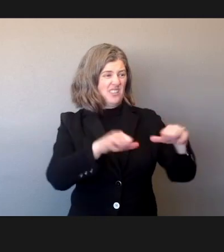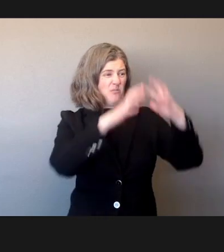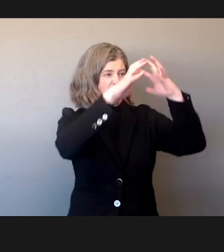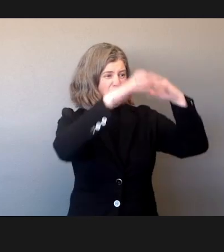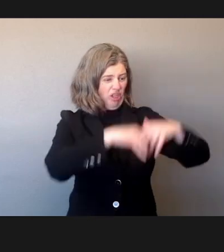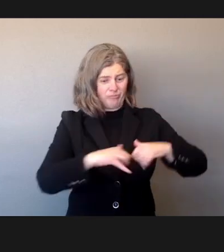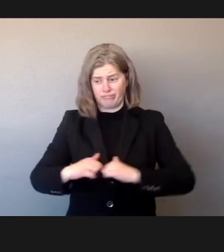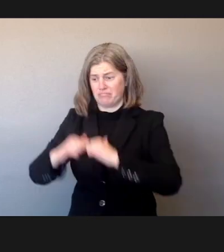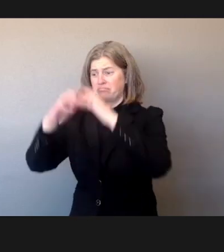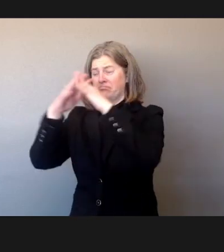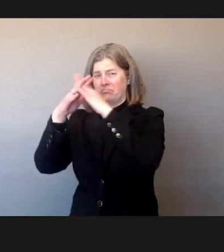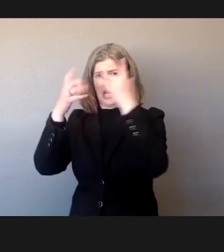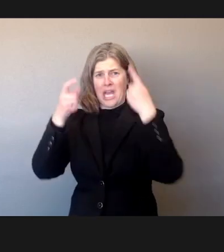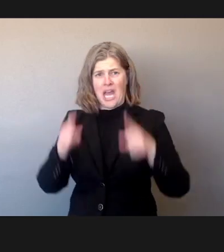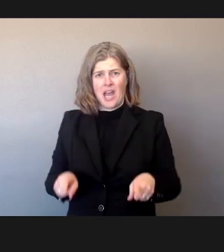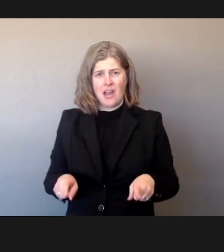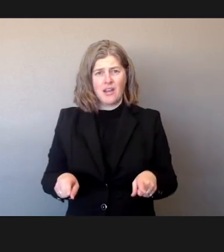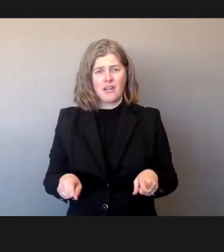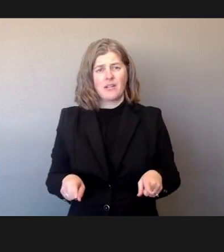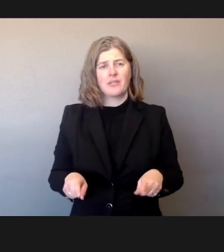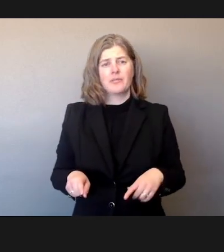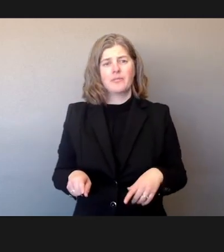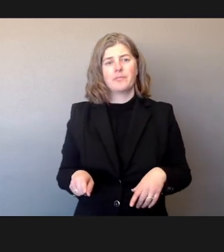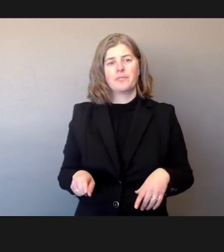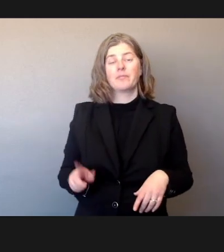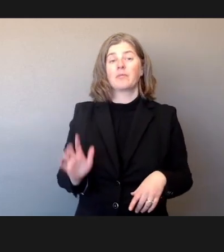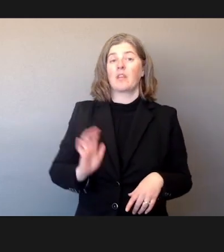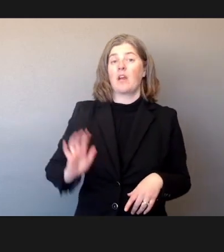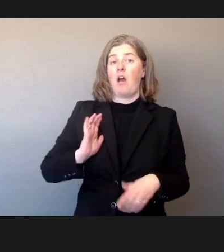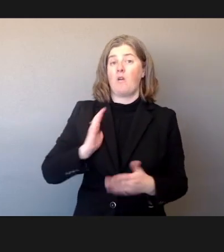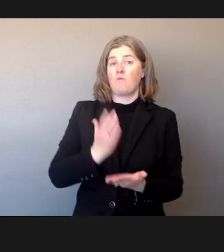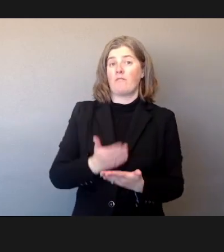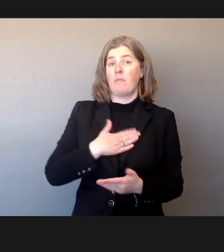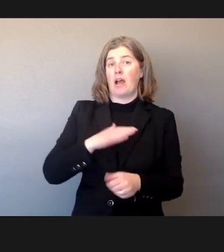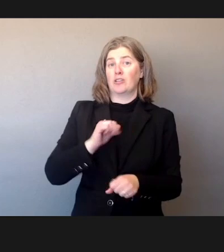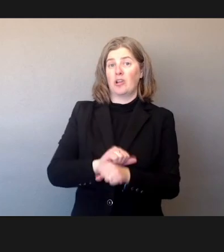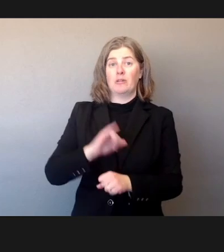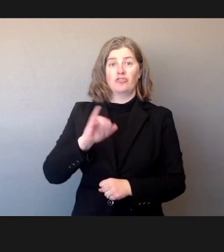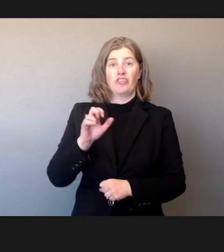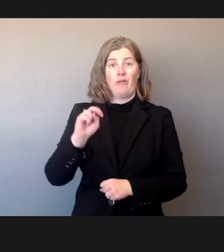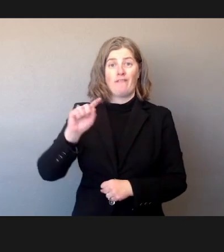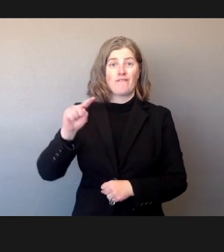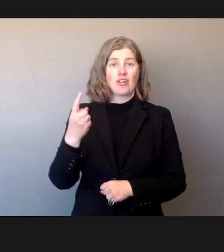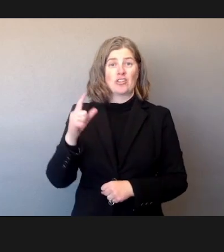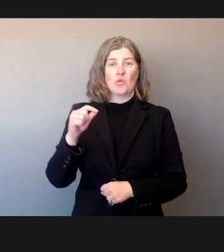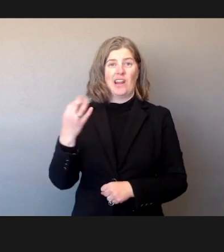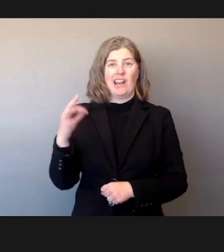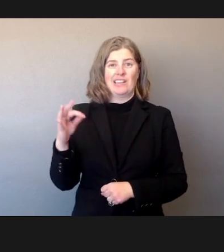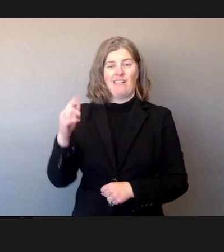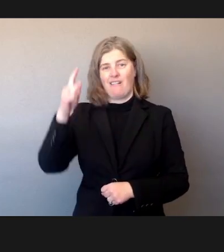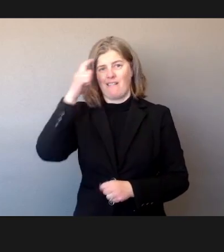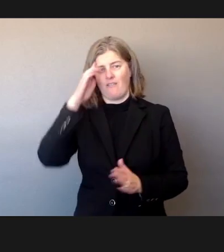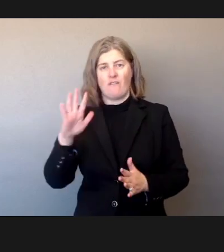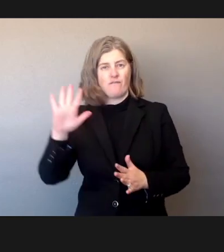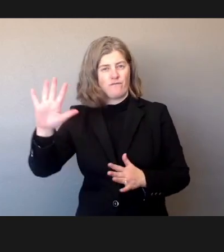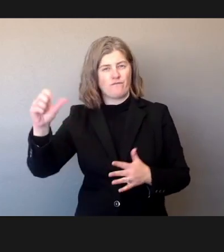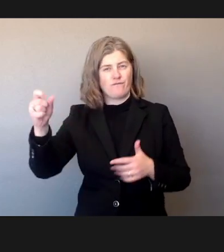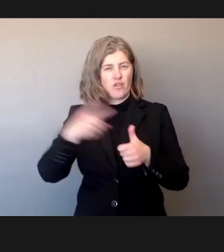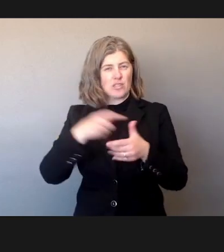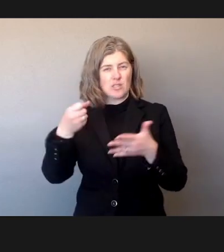that occurred. And so when I arrived at my job on January 1st, 2019, the governor's first priority